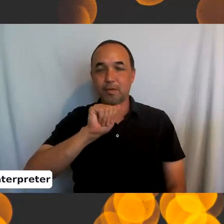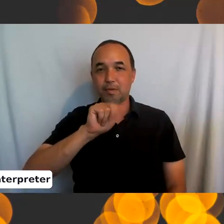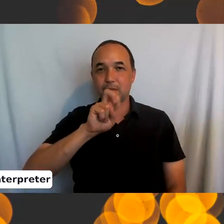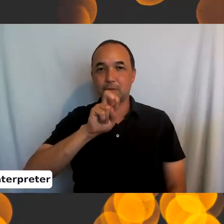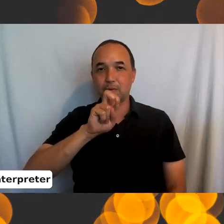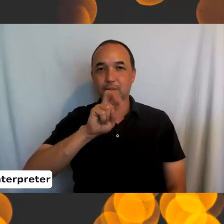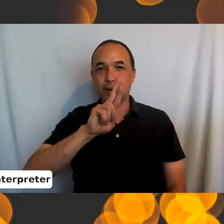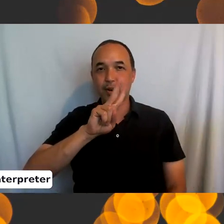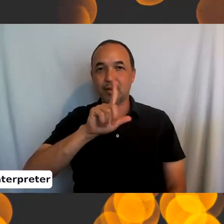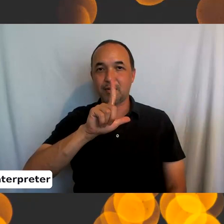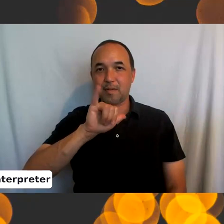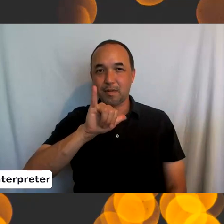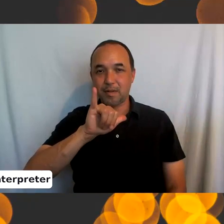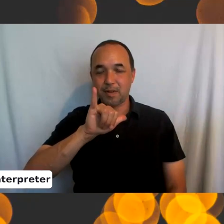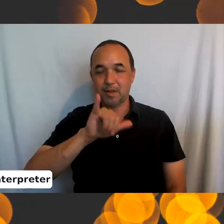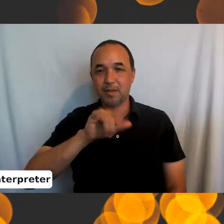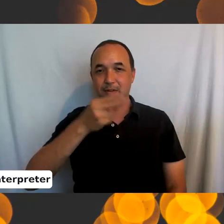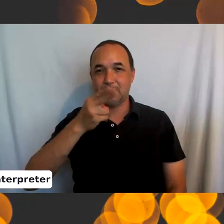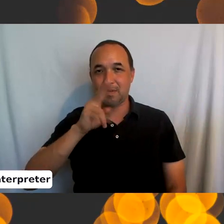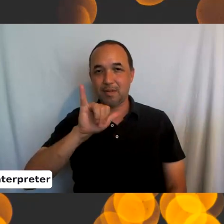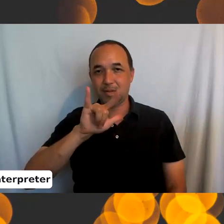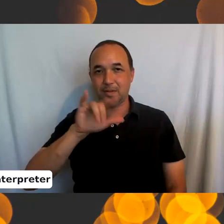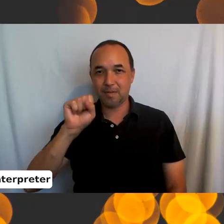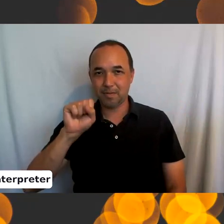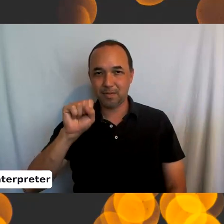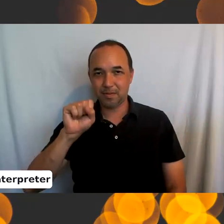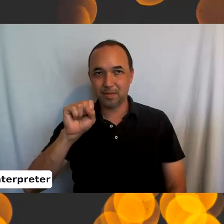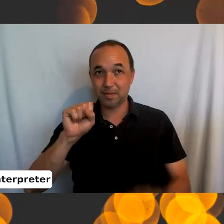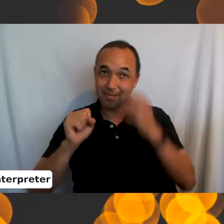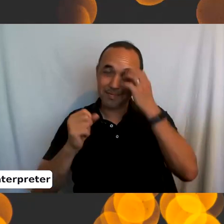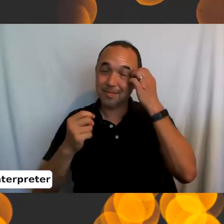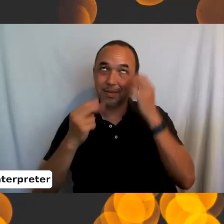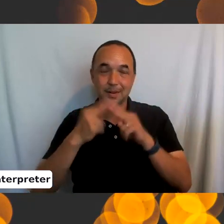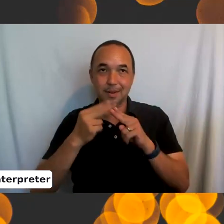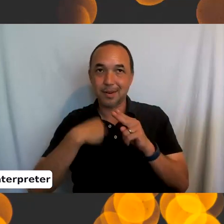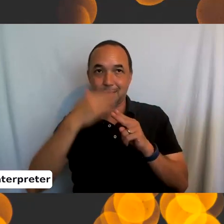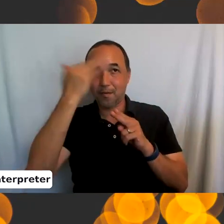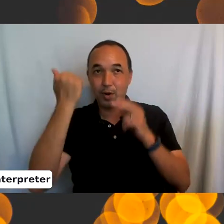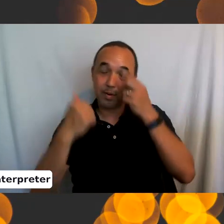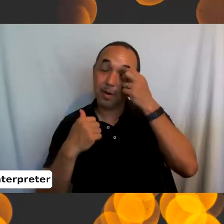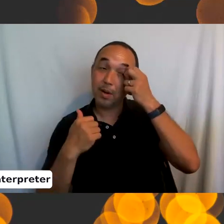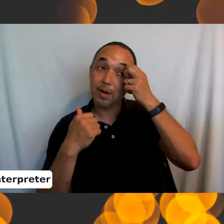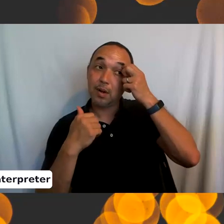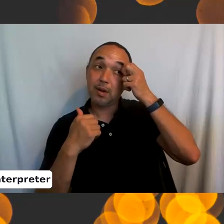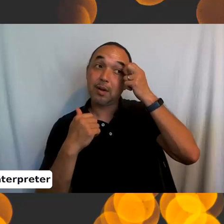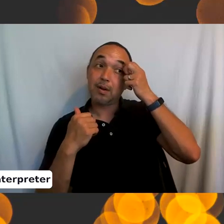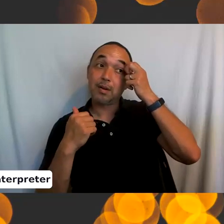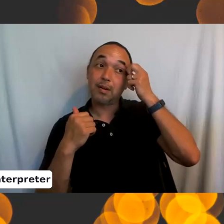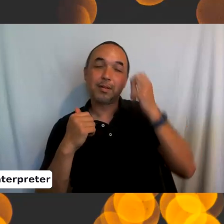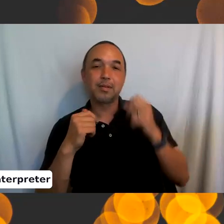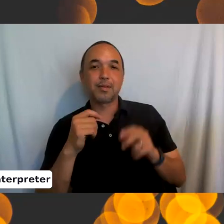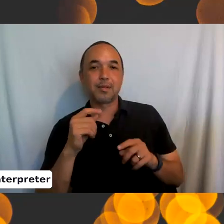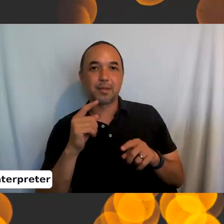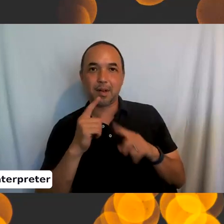example, there was, I'm going to get the name wrong because there are 1,000 investigations in this brain and these